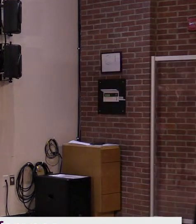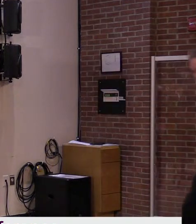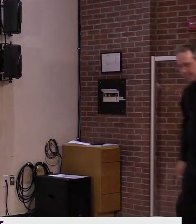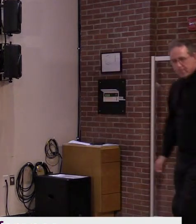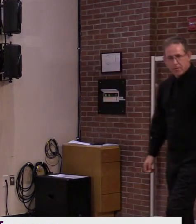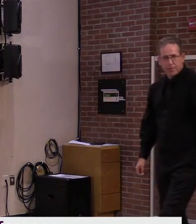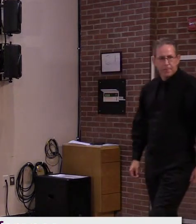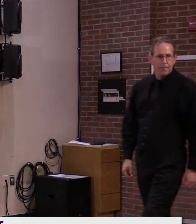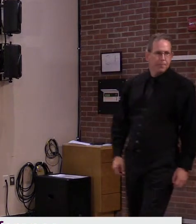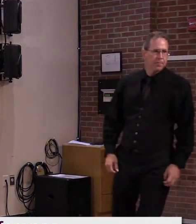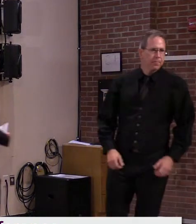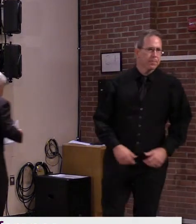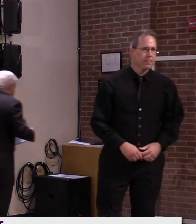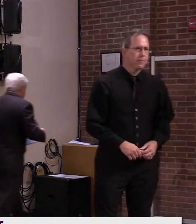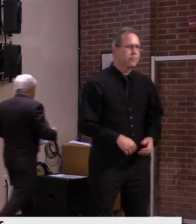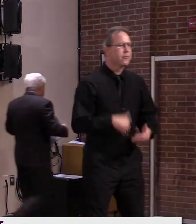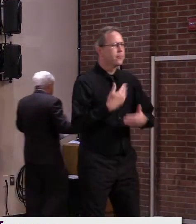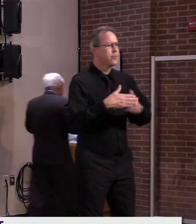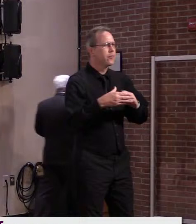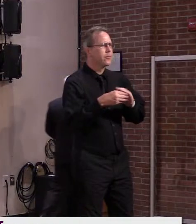Joseph, the Barton Chronicle.